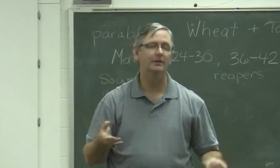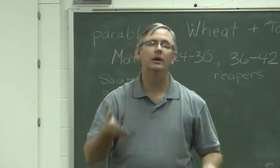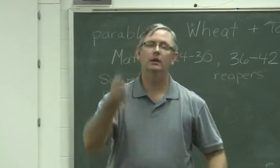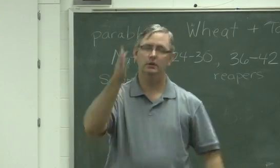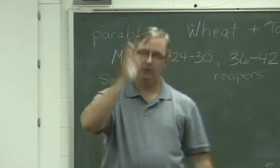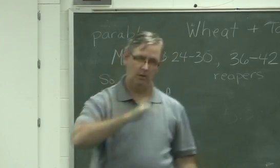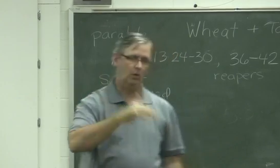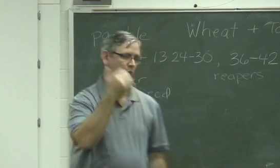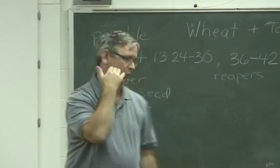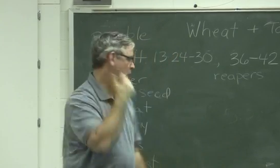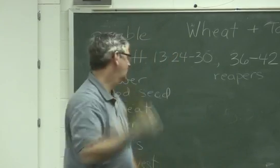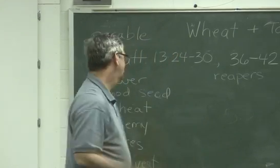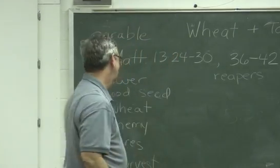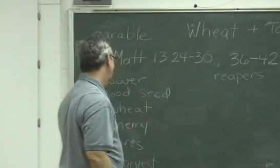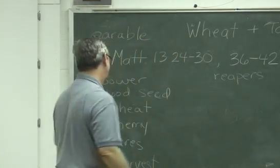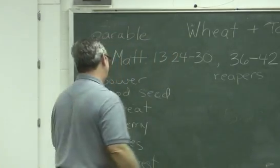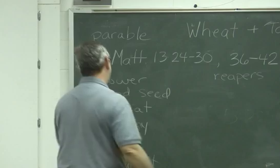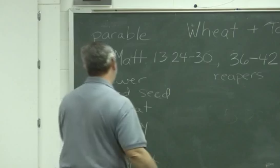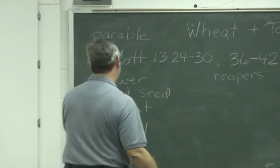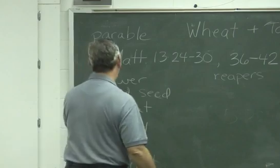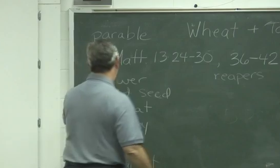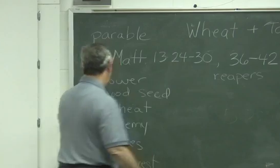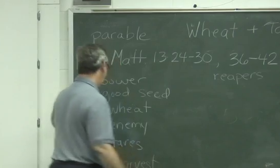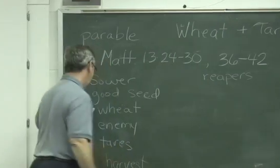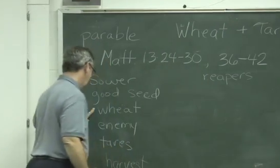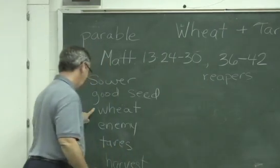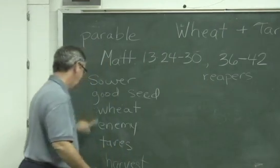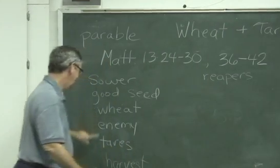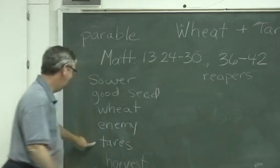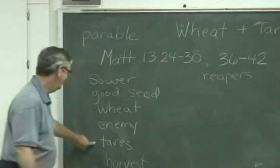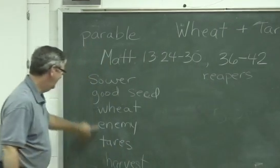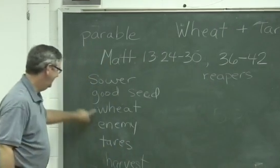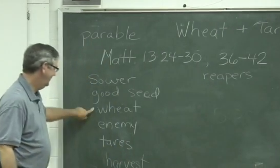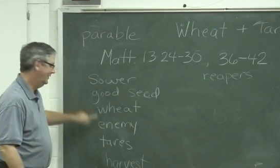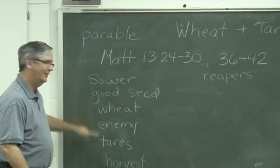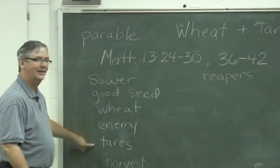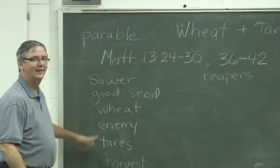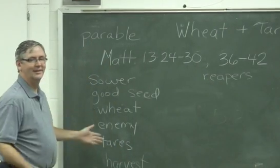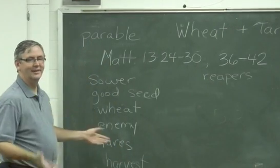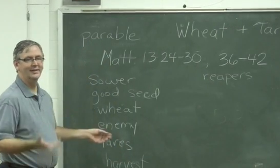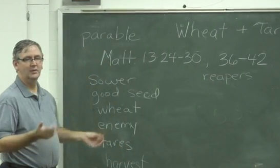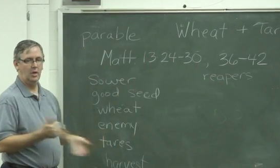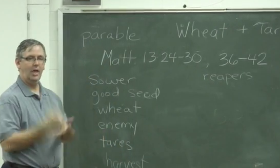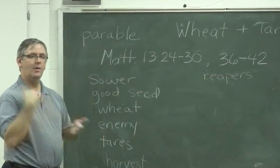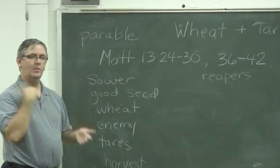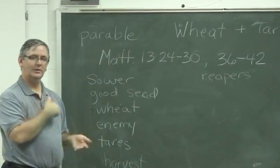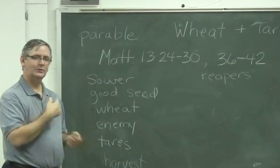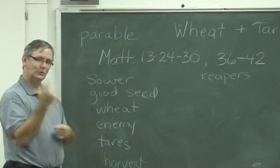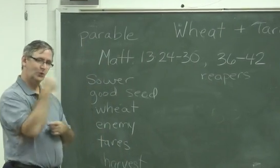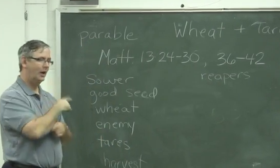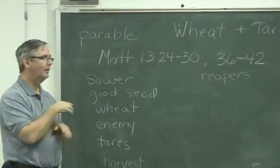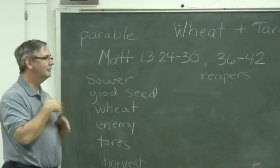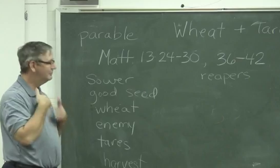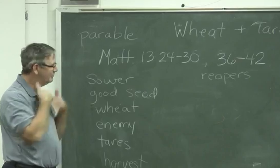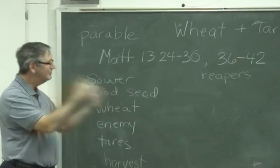something. And really, God knows who the wheat and the tares are. He knows who the Christians, his children.